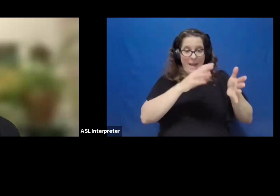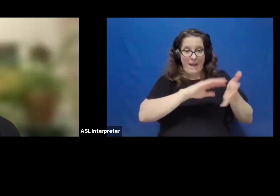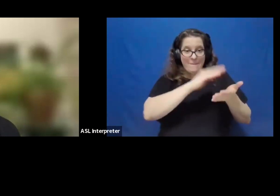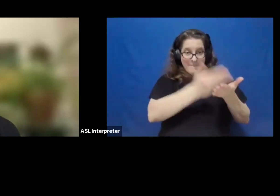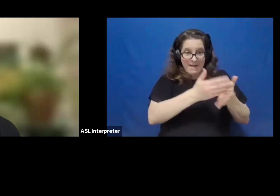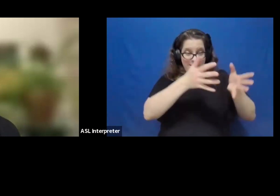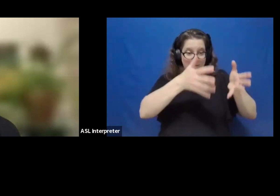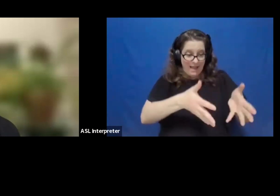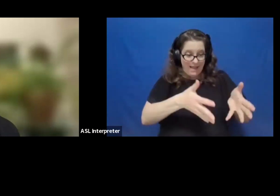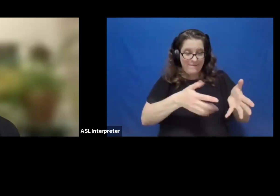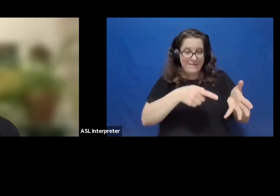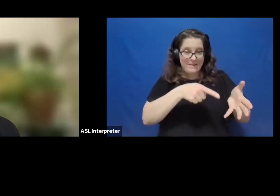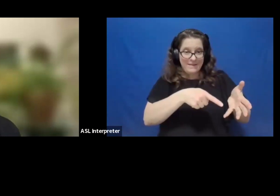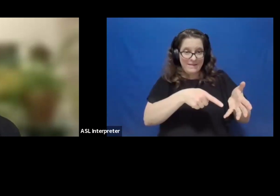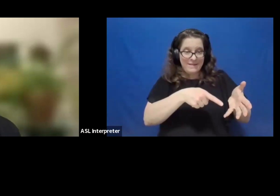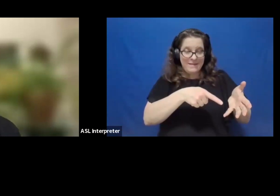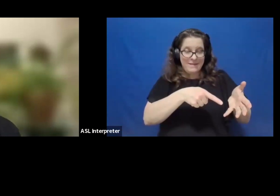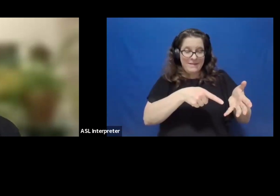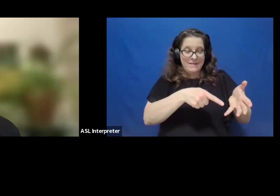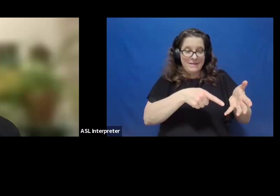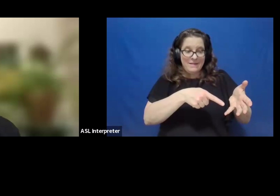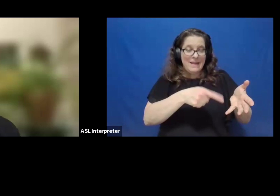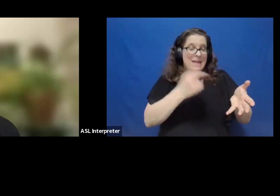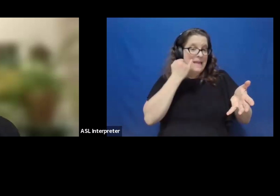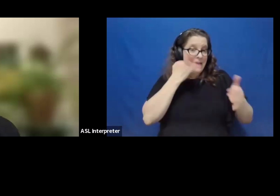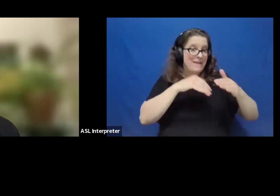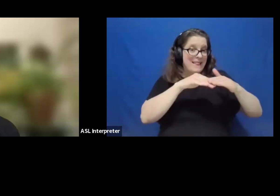amount of earnings is below